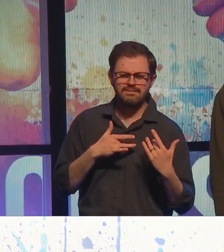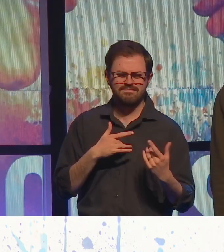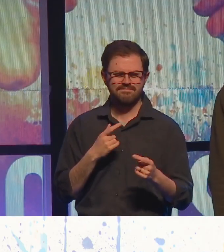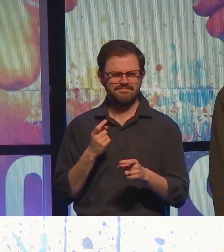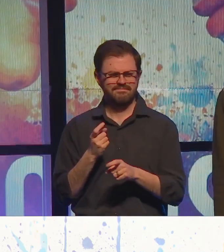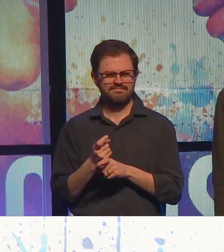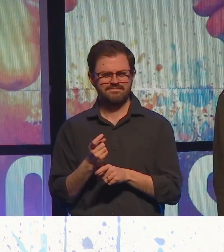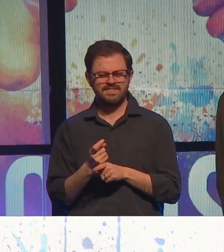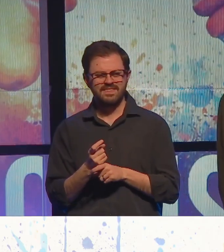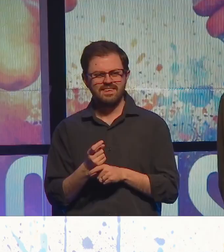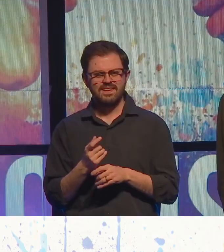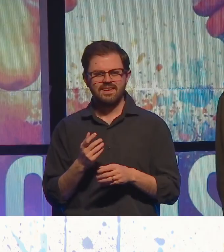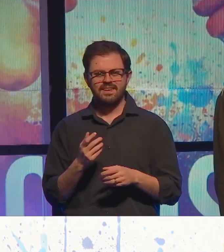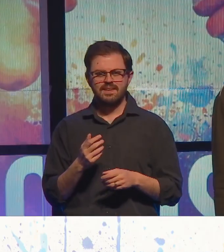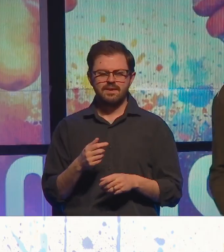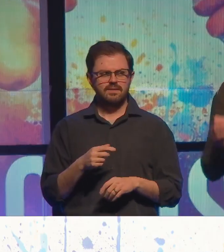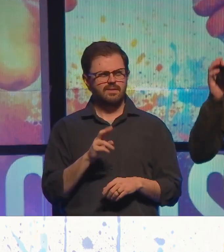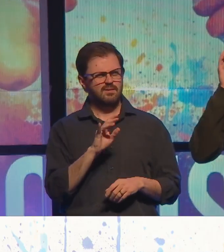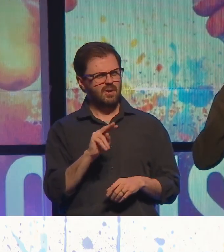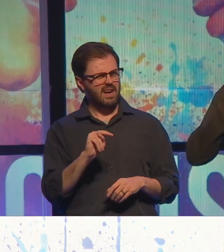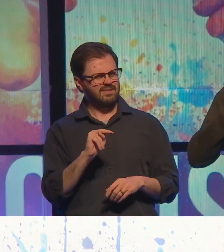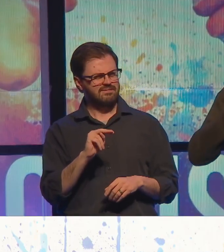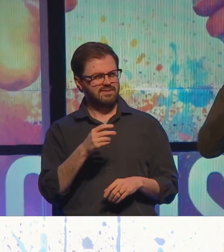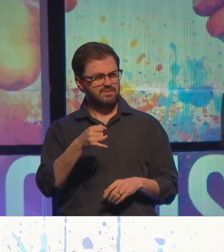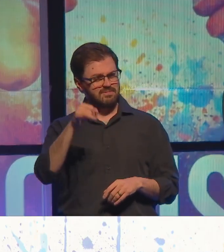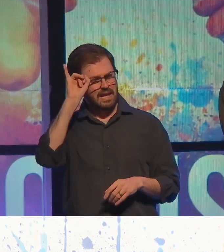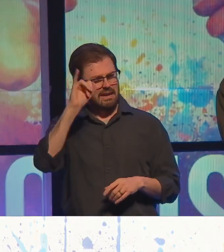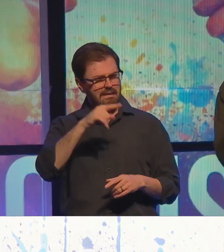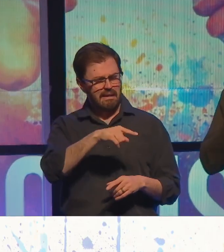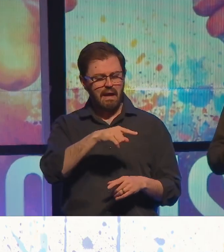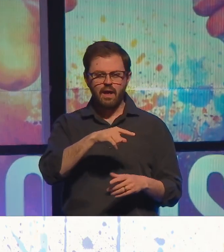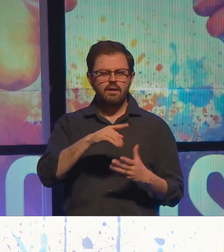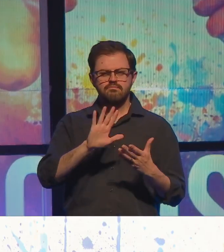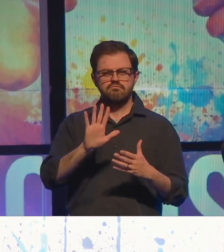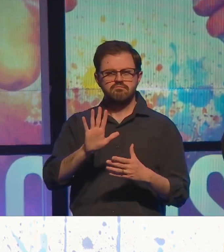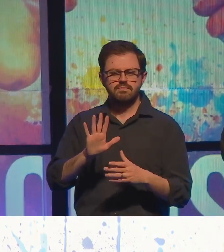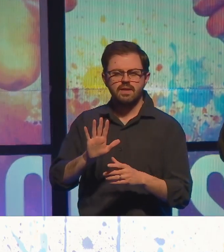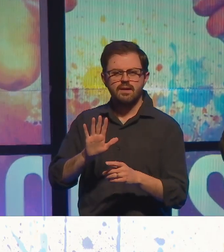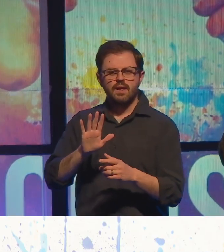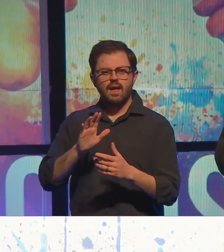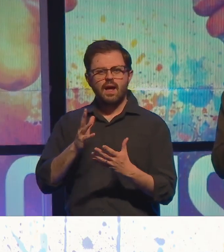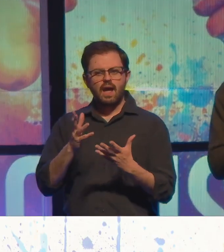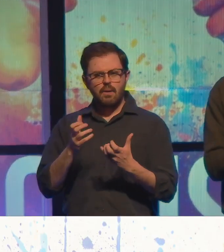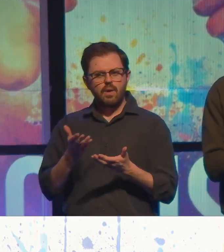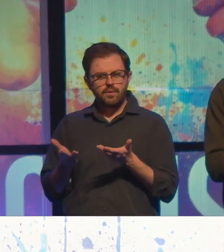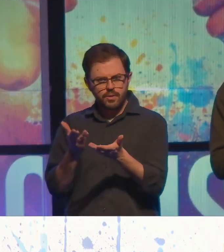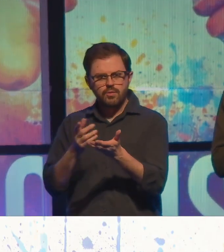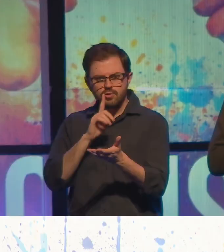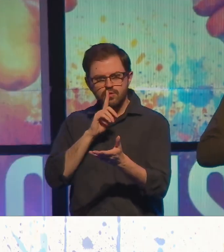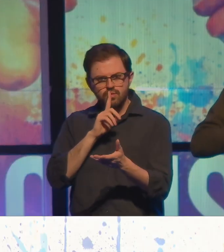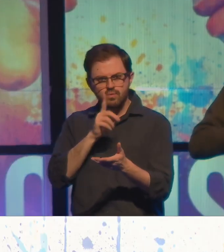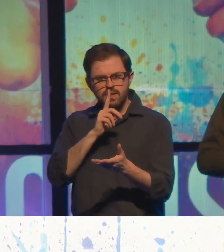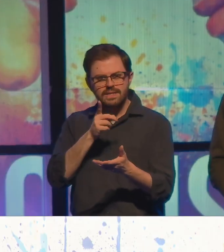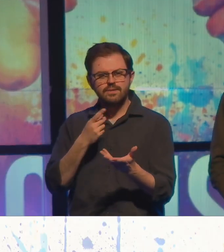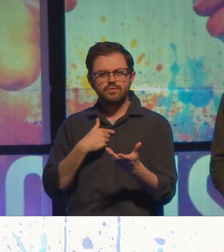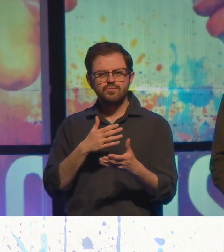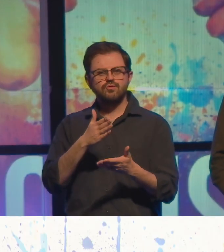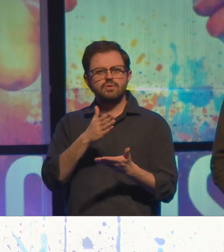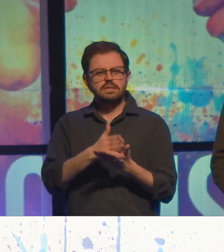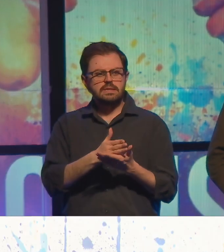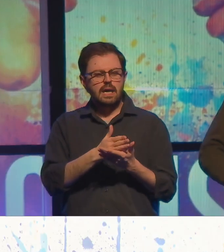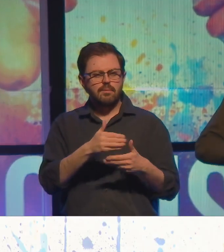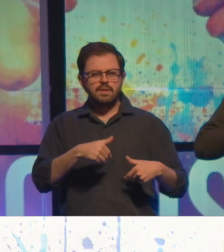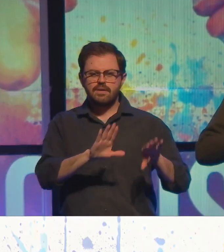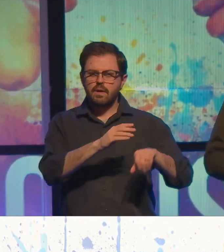It's like, Ryan, you're an idiot, okay? But I do want to encourage you, and to stop doing that is to